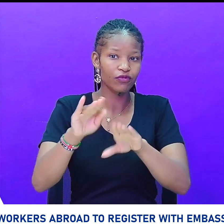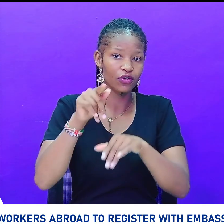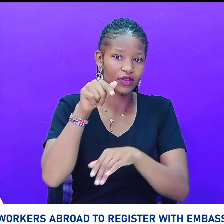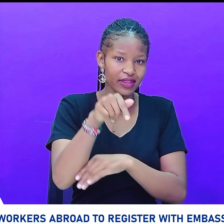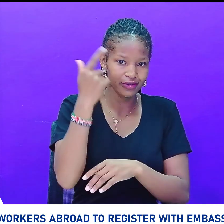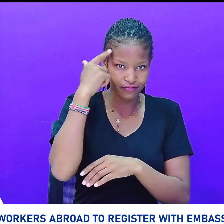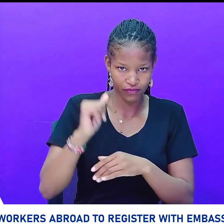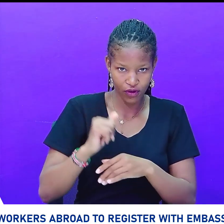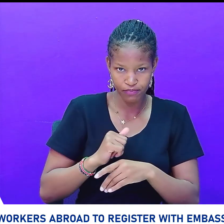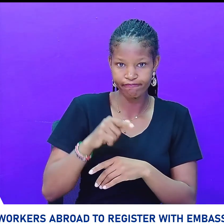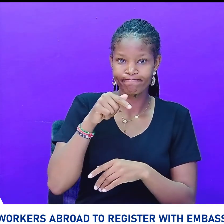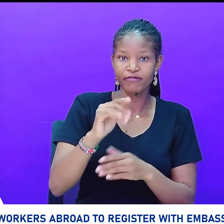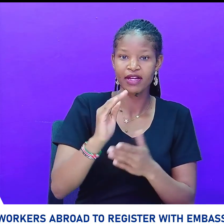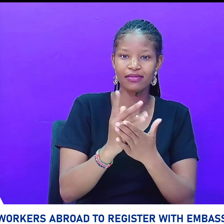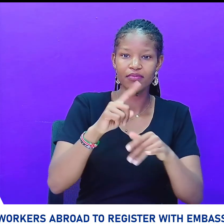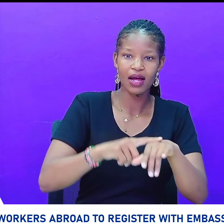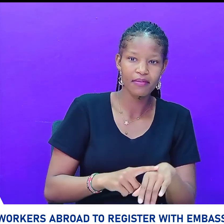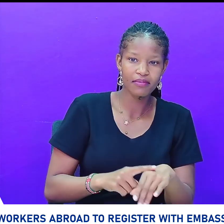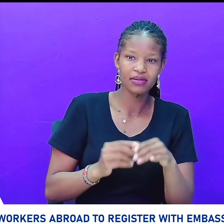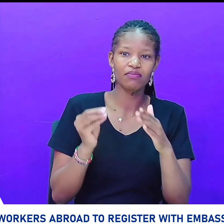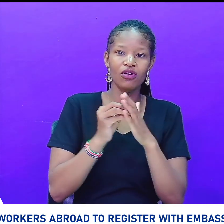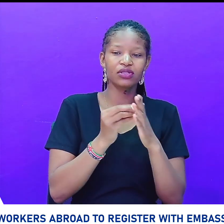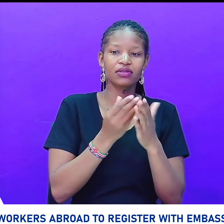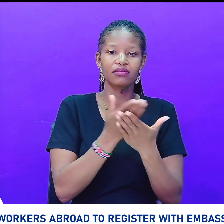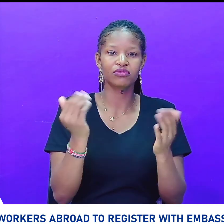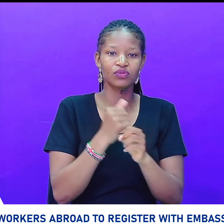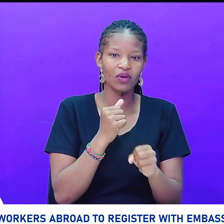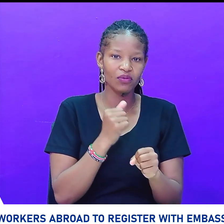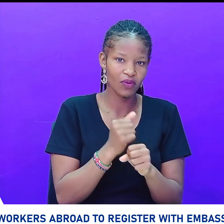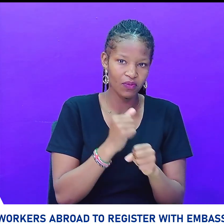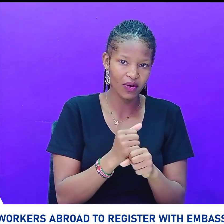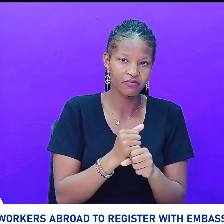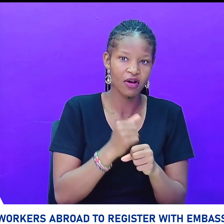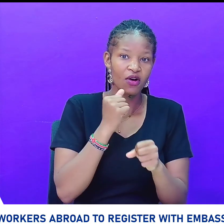procedures, sometimes putting their work permits and safety at risk.